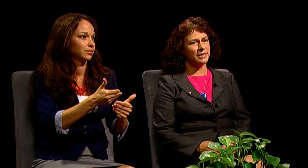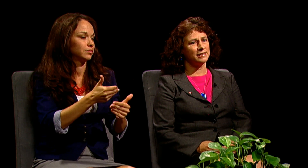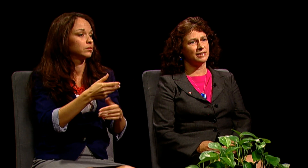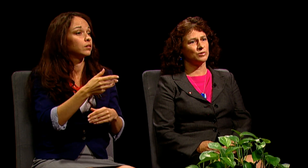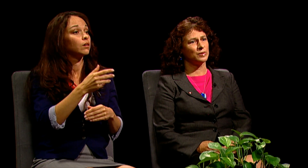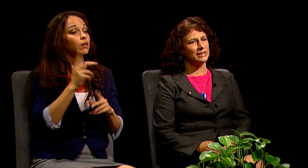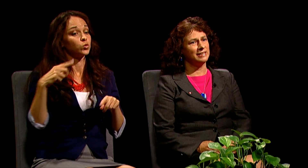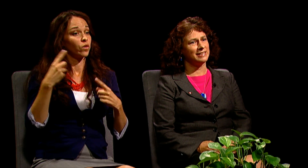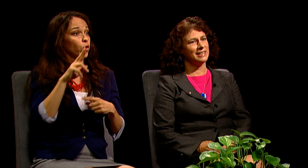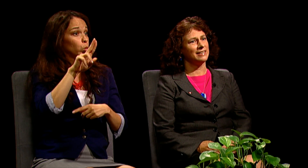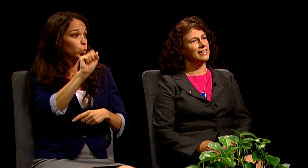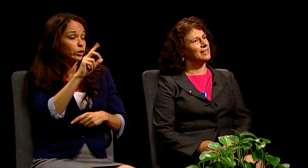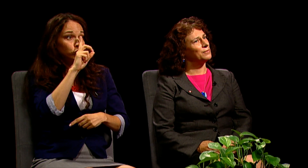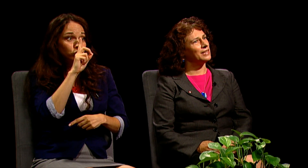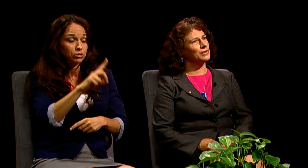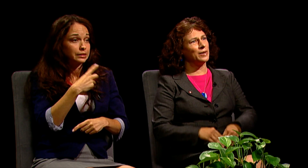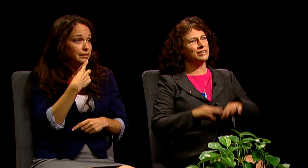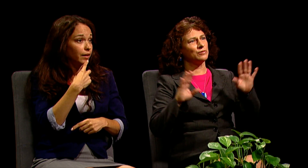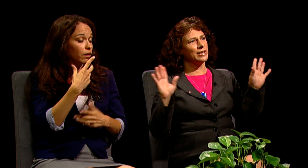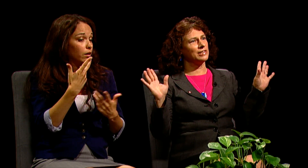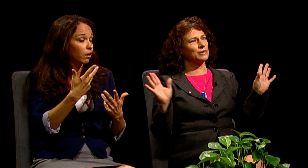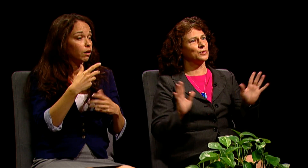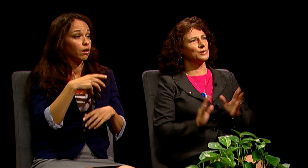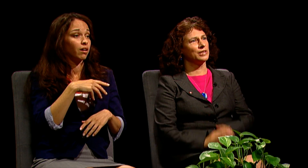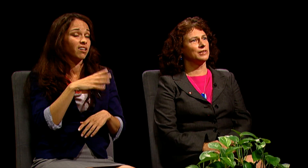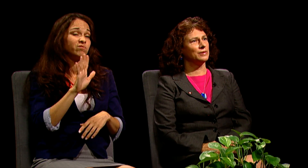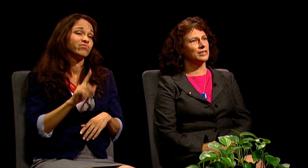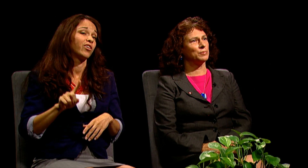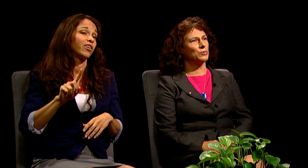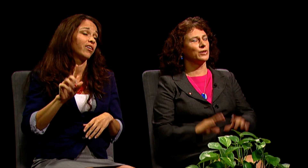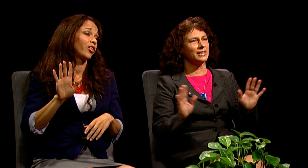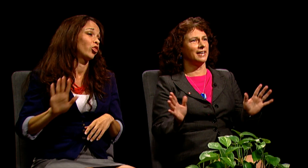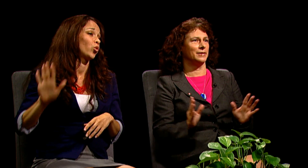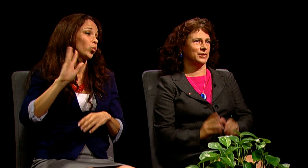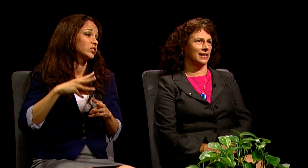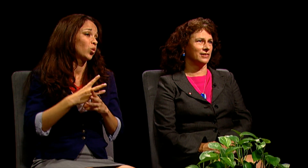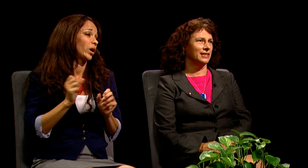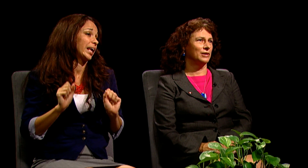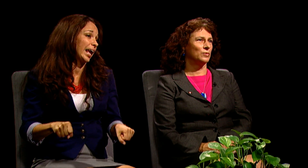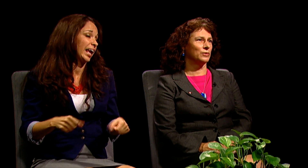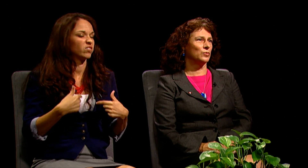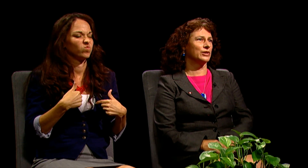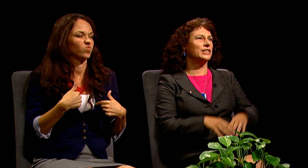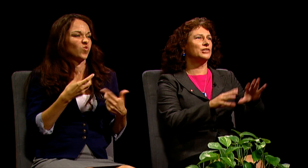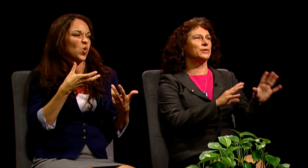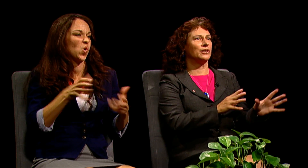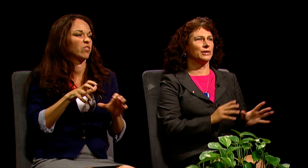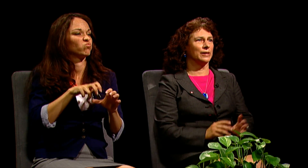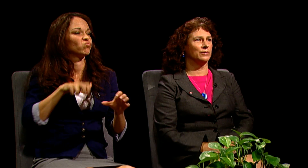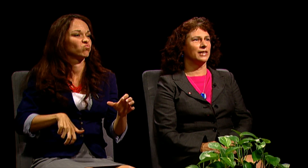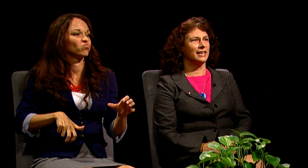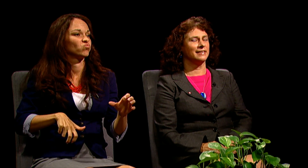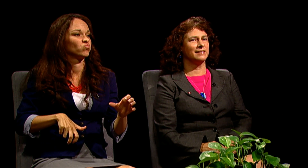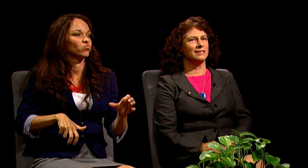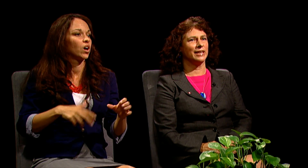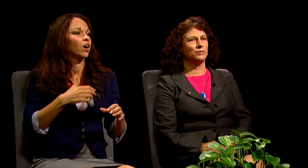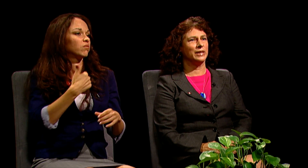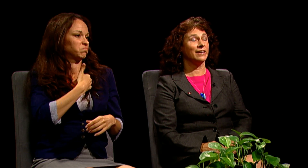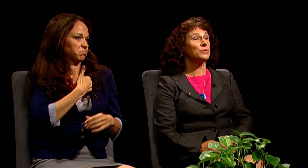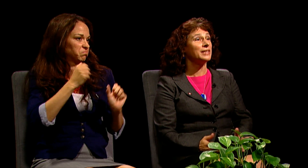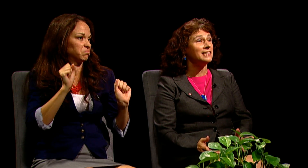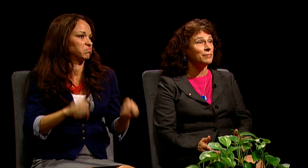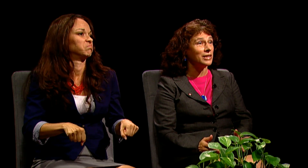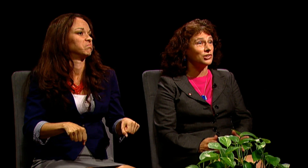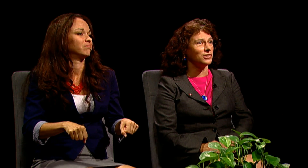the U.S. has really said, well, the rest of the world can do this, but we're going to opt out. We're going to do it on our own, and